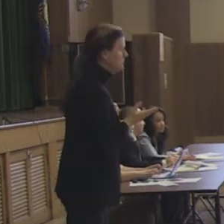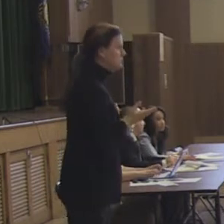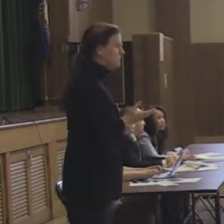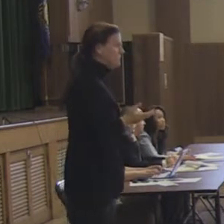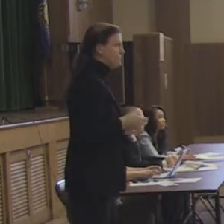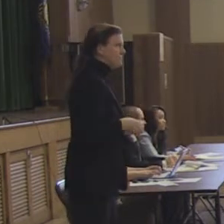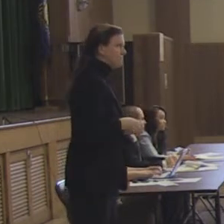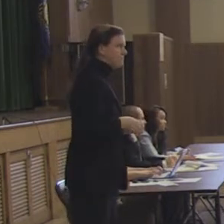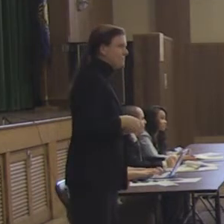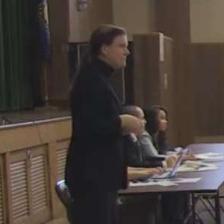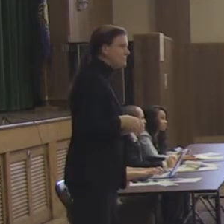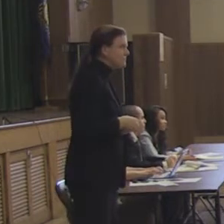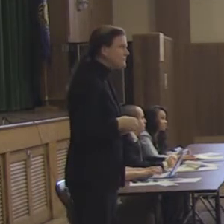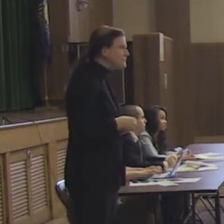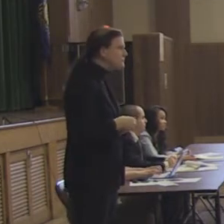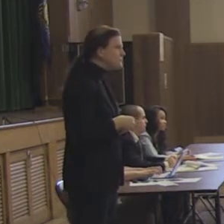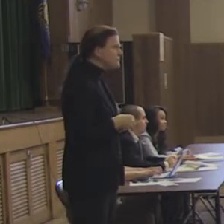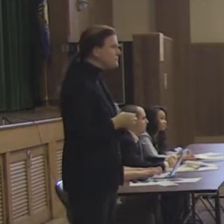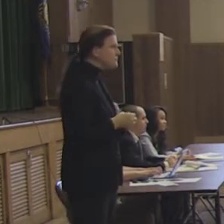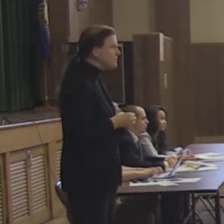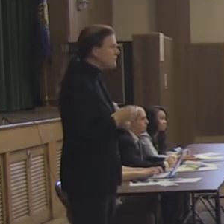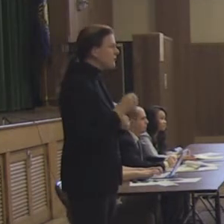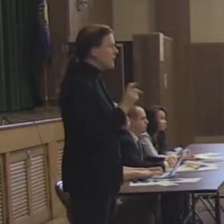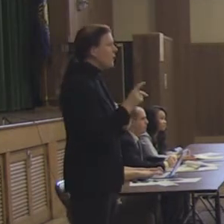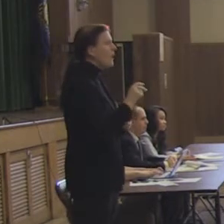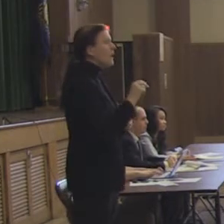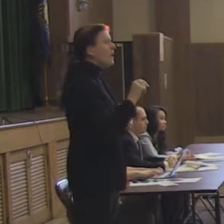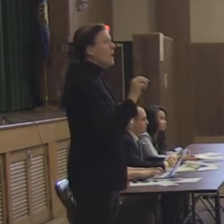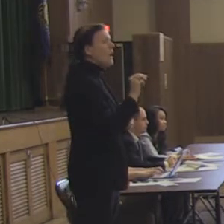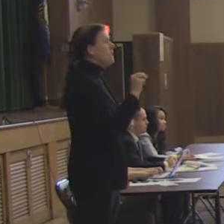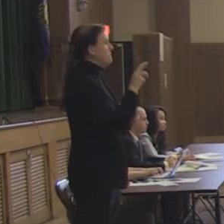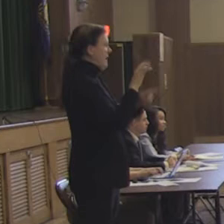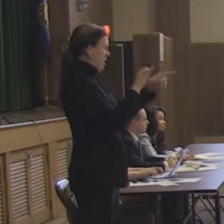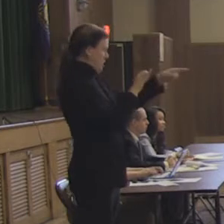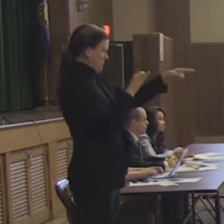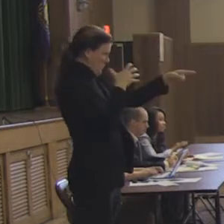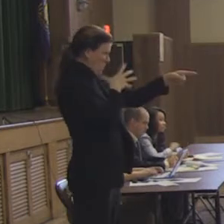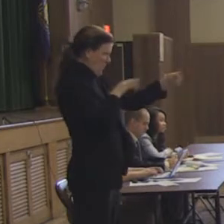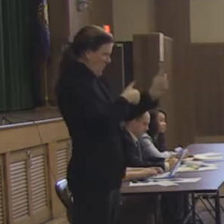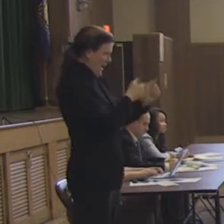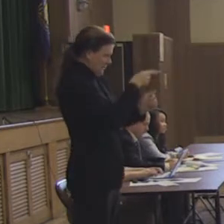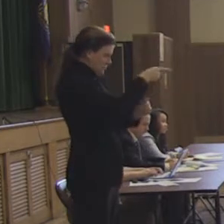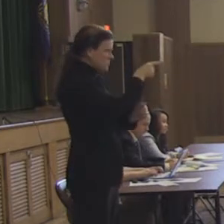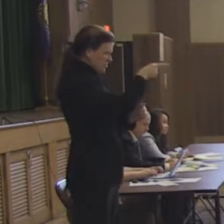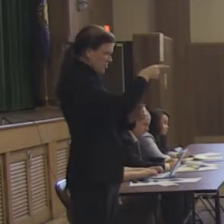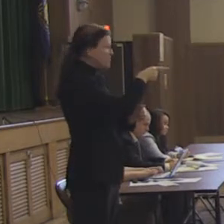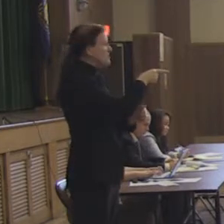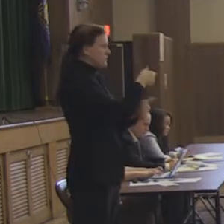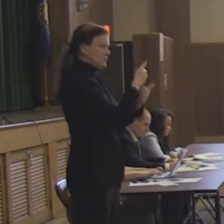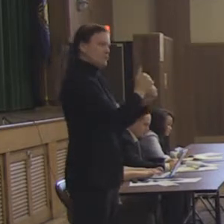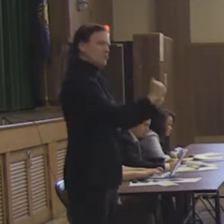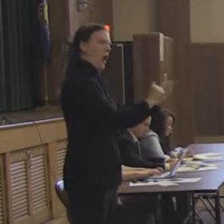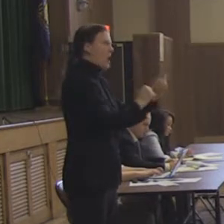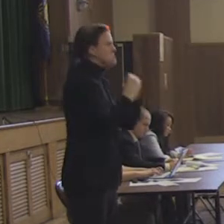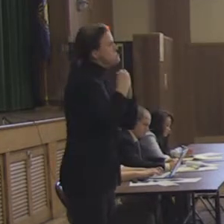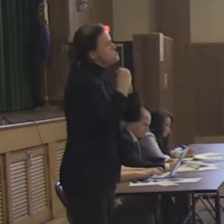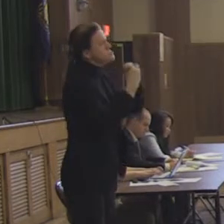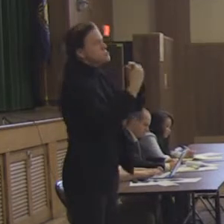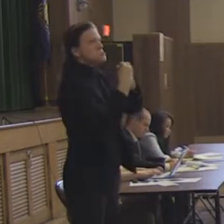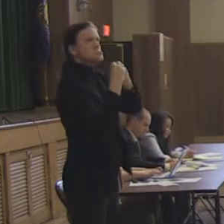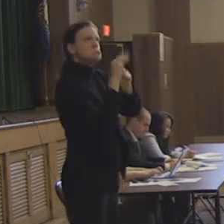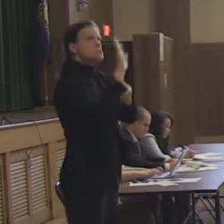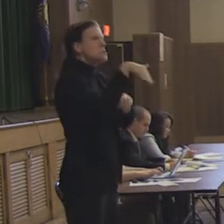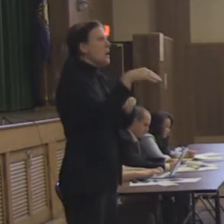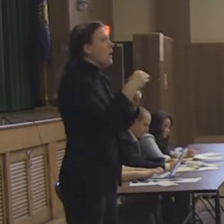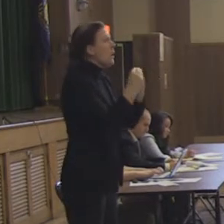Now, parts of the bill, and Mayor Dubar, thank you for being here, Mayor, who members of the board who have tried very, very hard to make sure